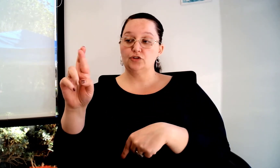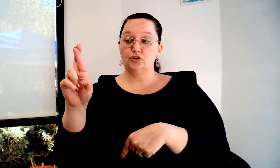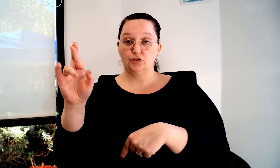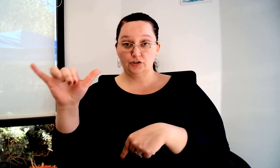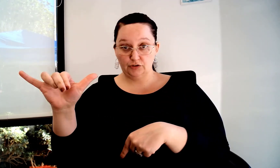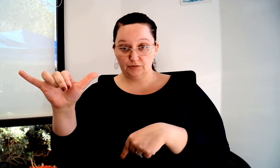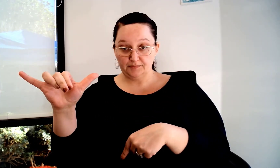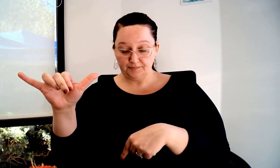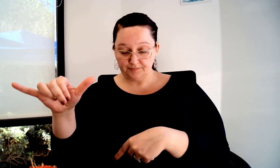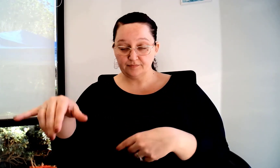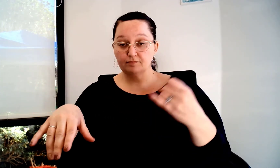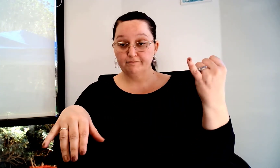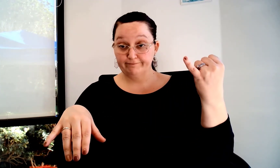This is the same sign as cherry.